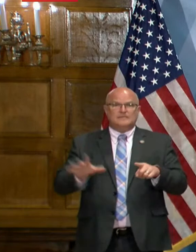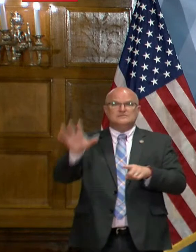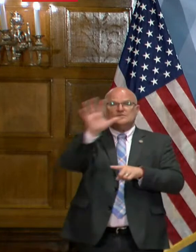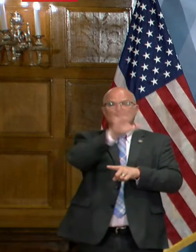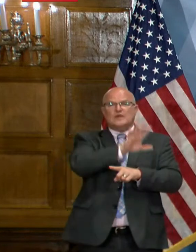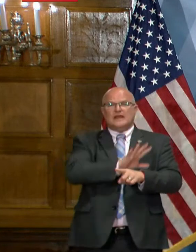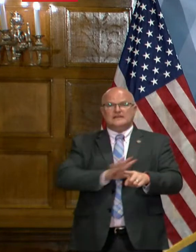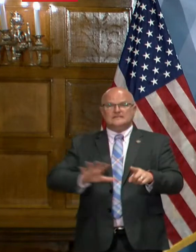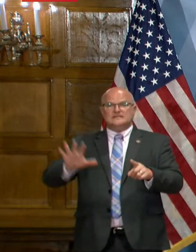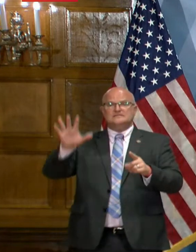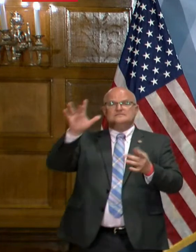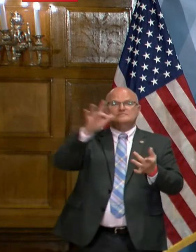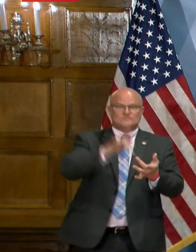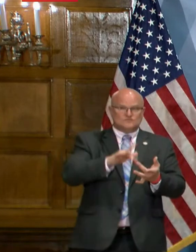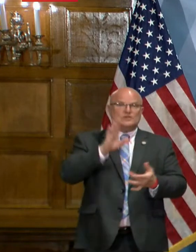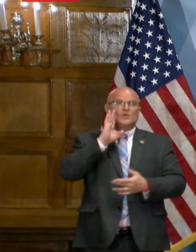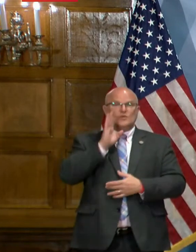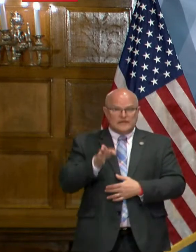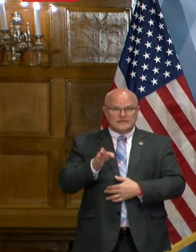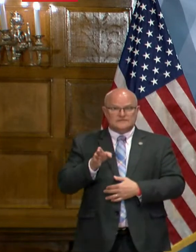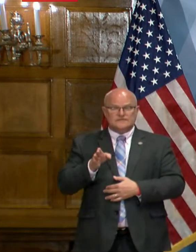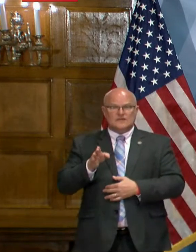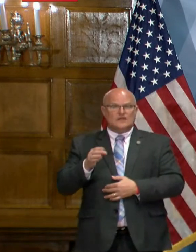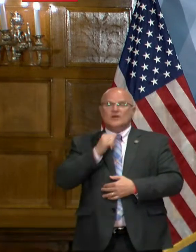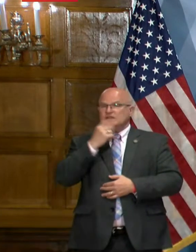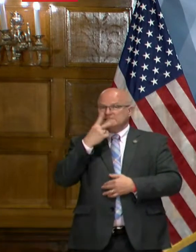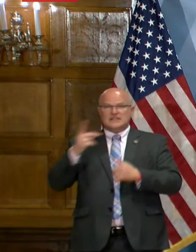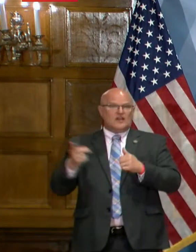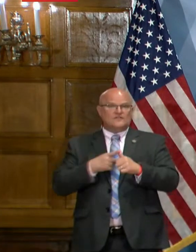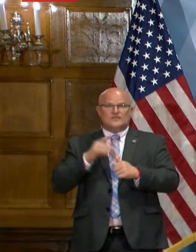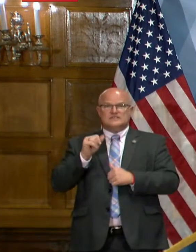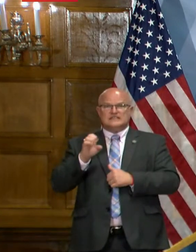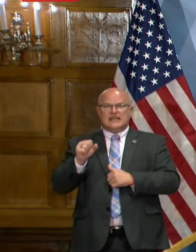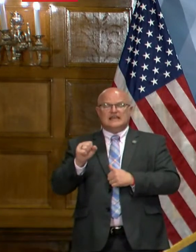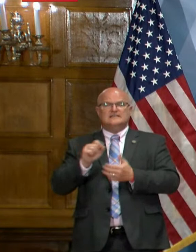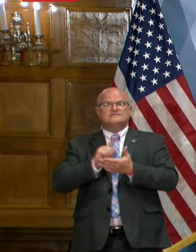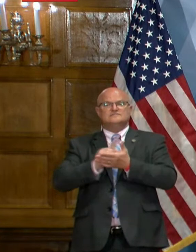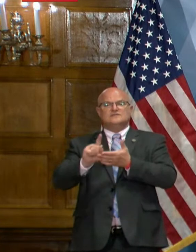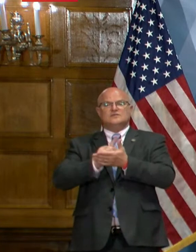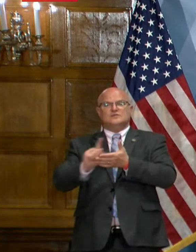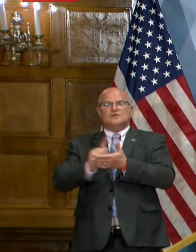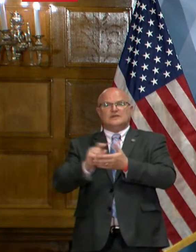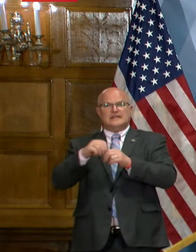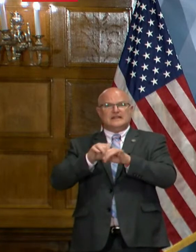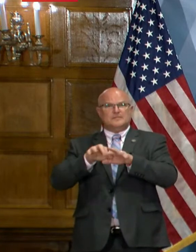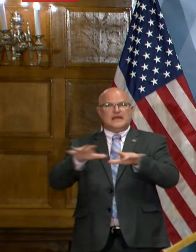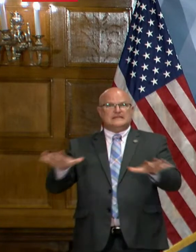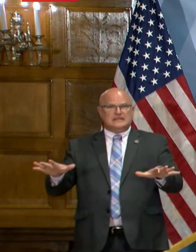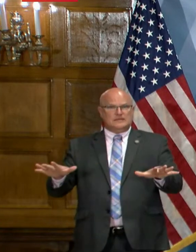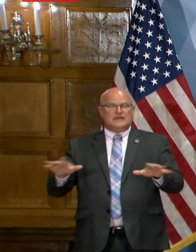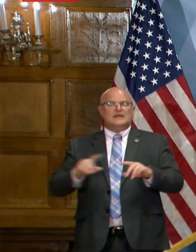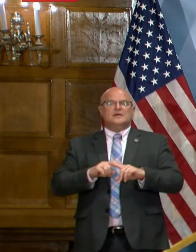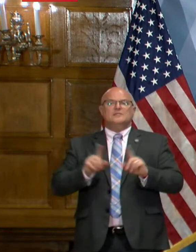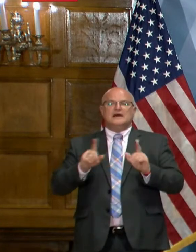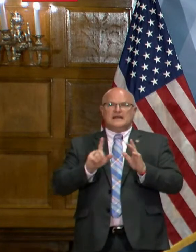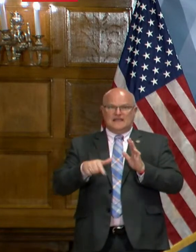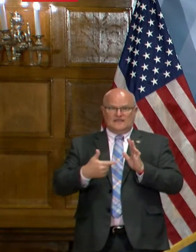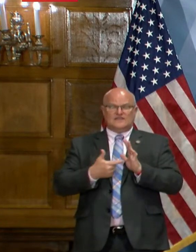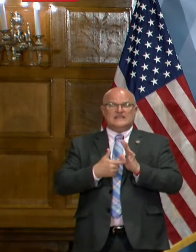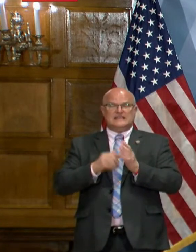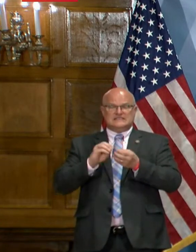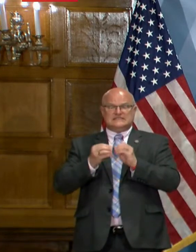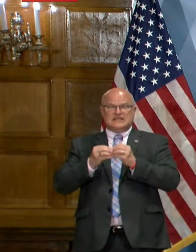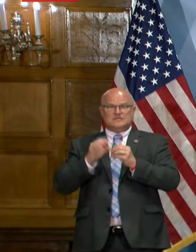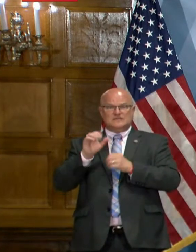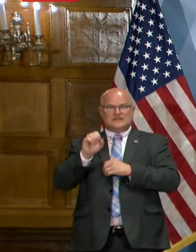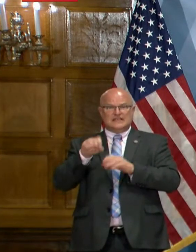eventually reaches us. And just like we didn't see our first case for many weeks into the pandemic, these growing